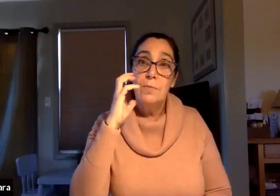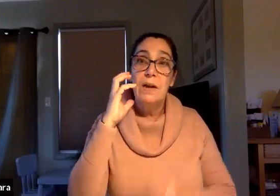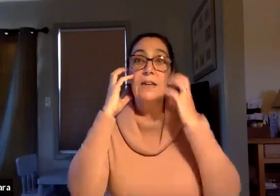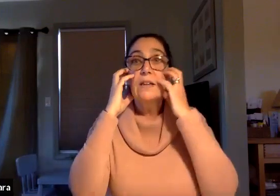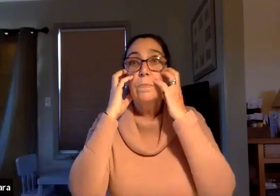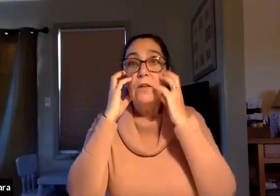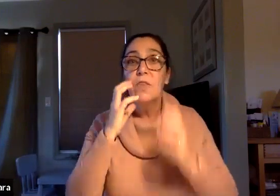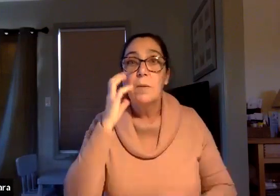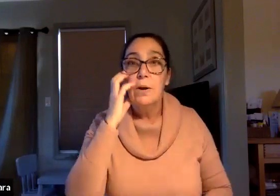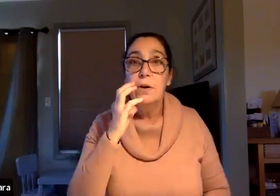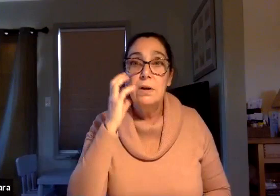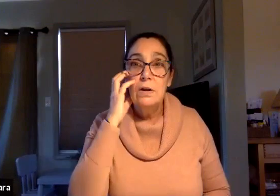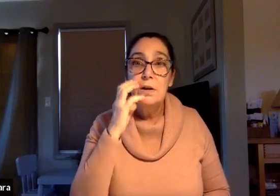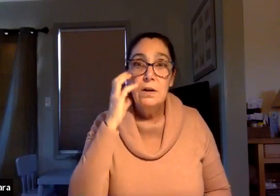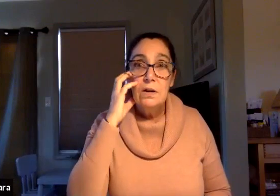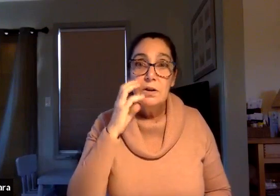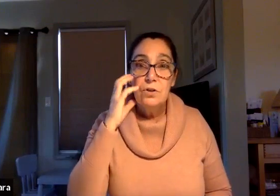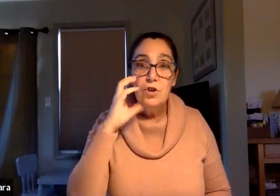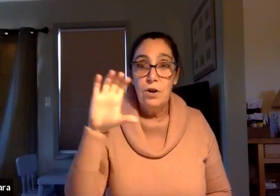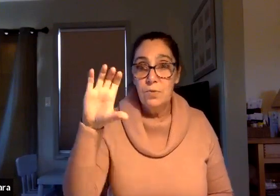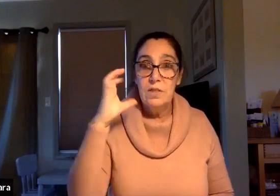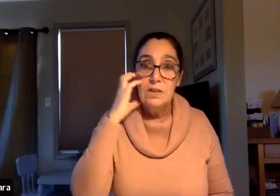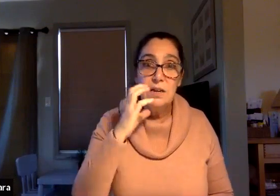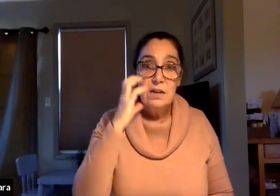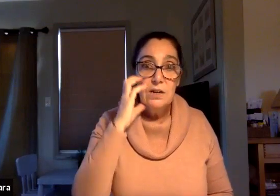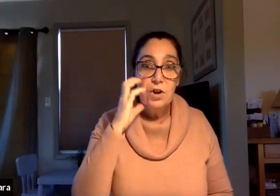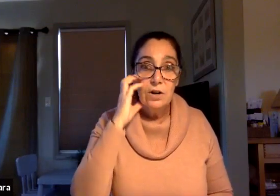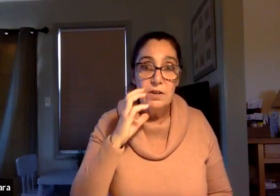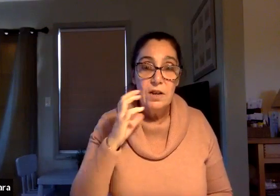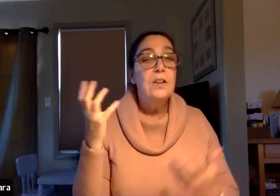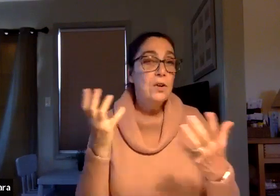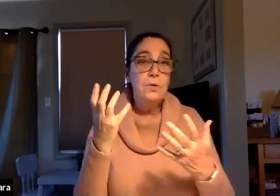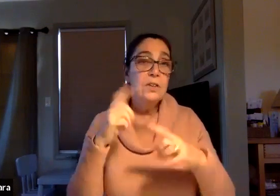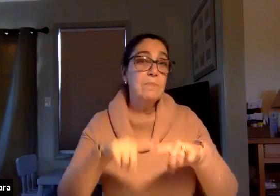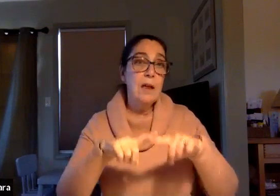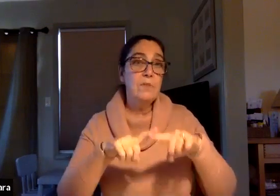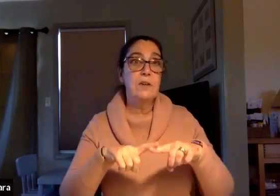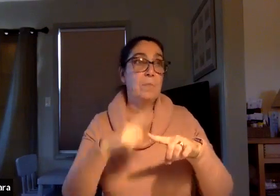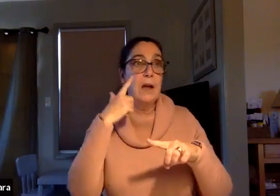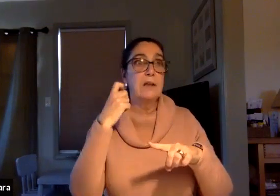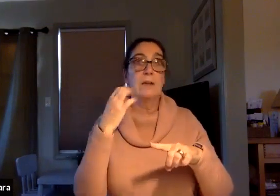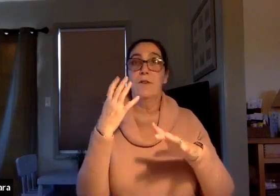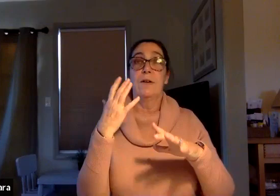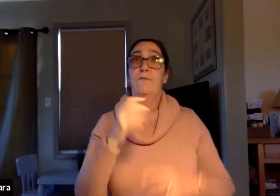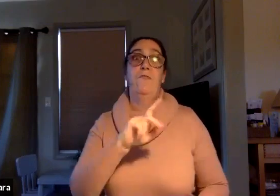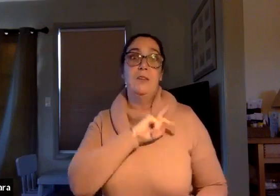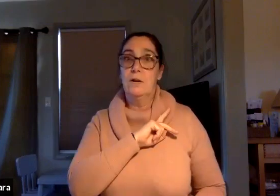because he has a big thick beard. Charles with a C, Charles. So sometimes it's because of a